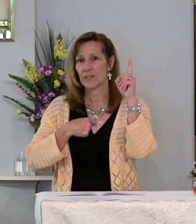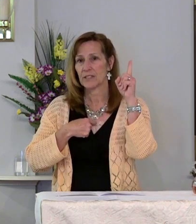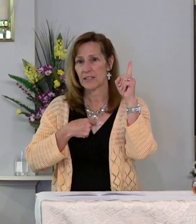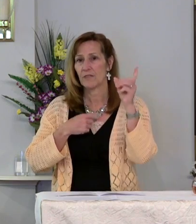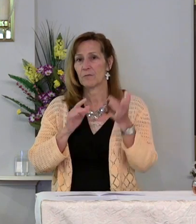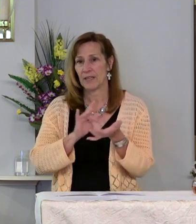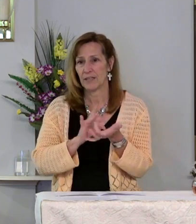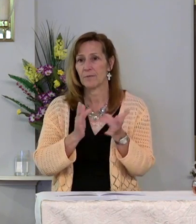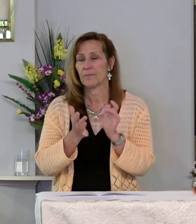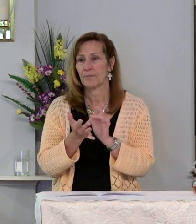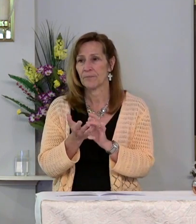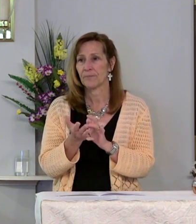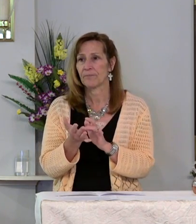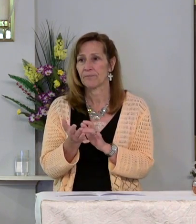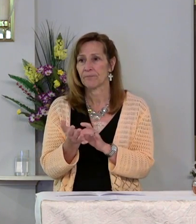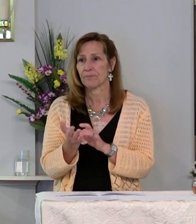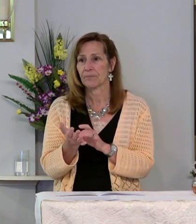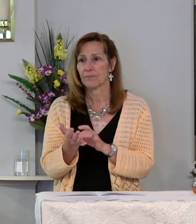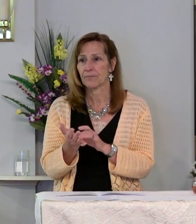remembrance of me.